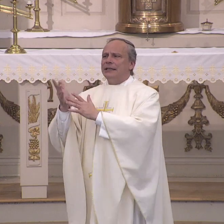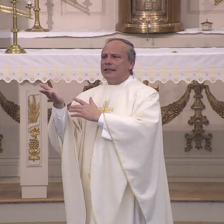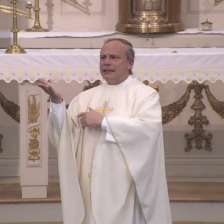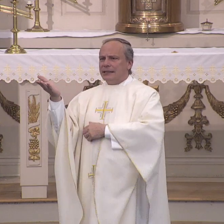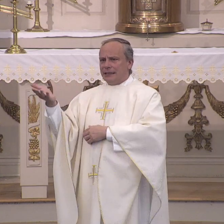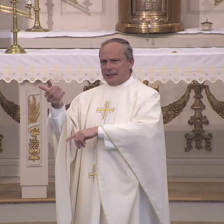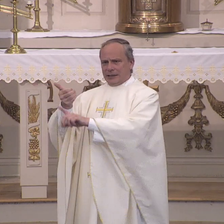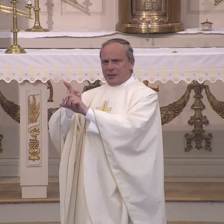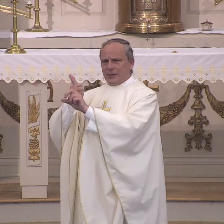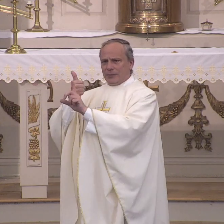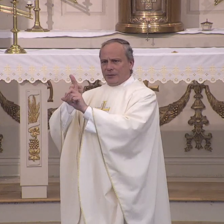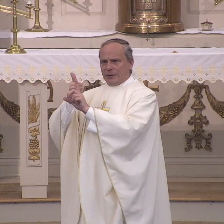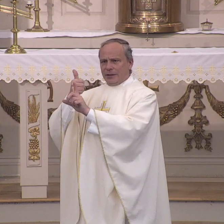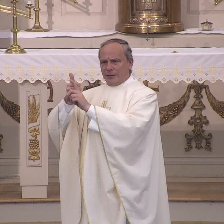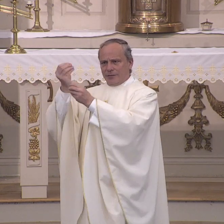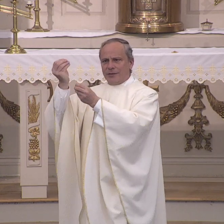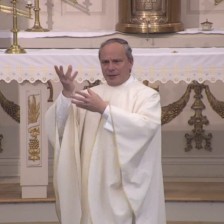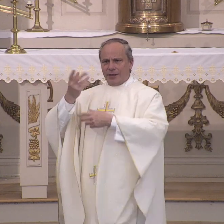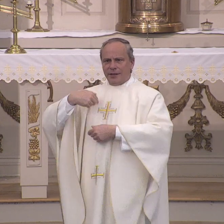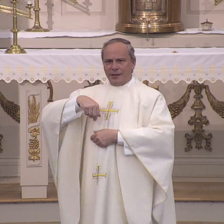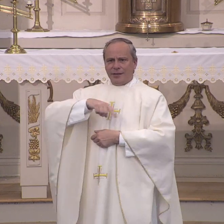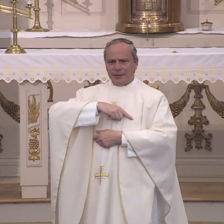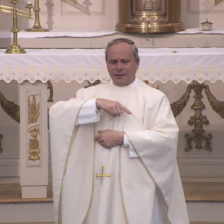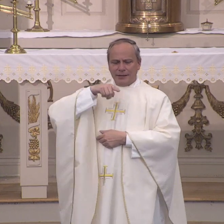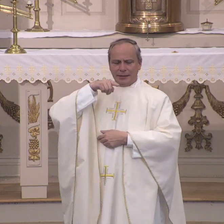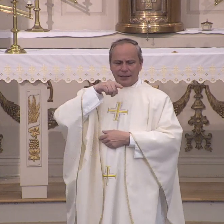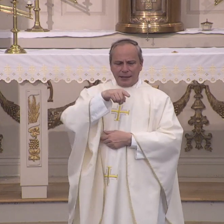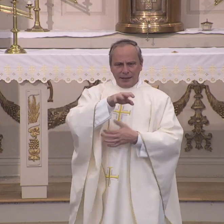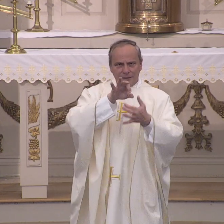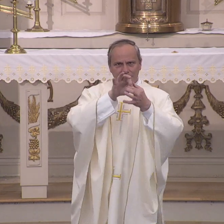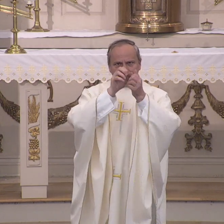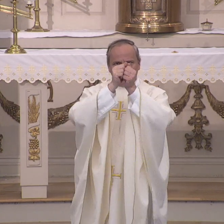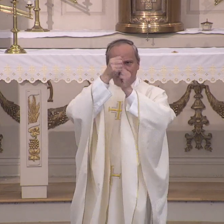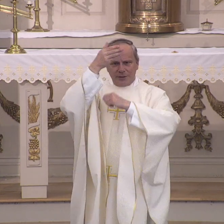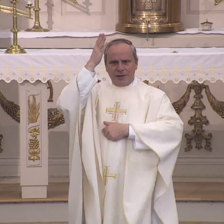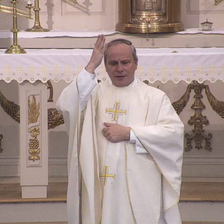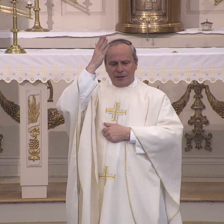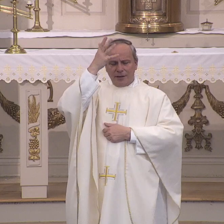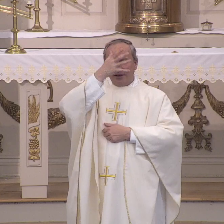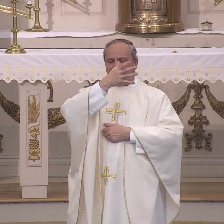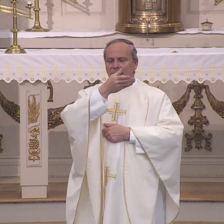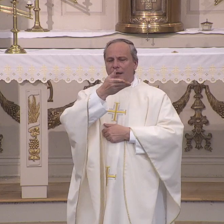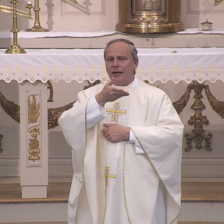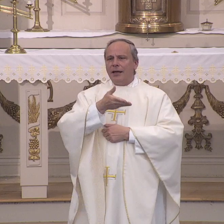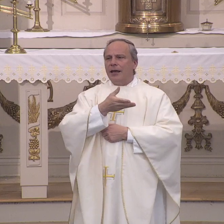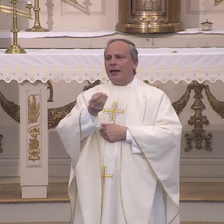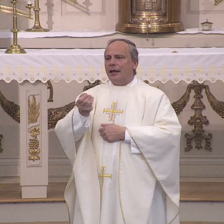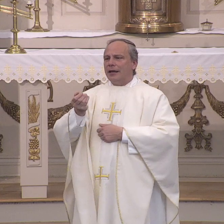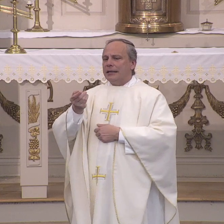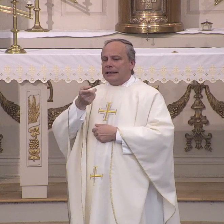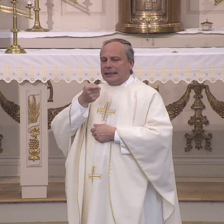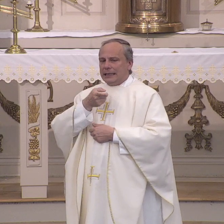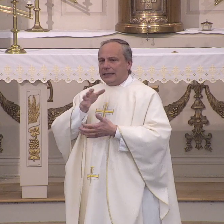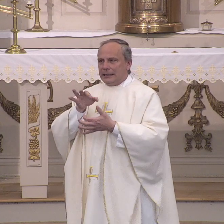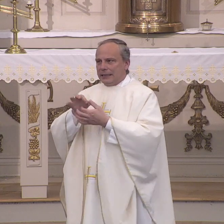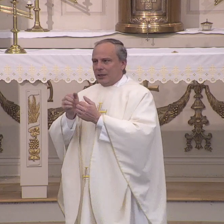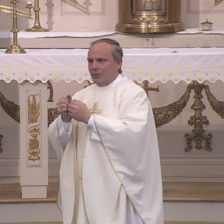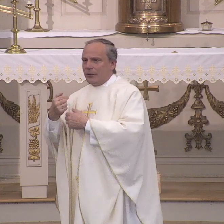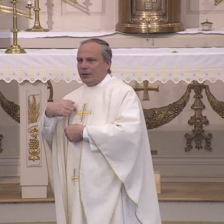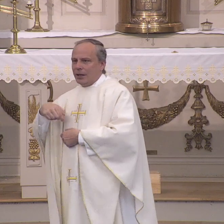We can clearly see in the gospel today that Jesus is giving us this message of union with